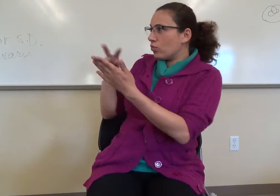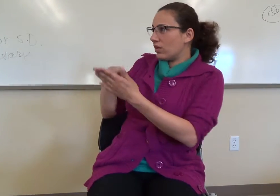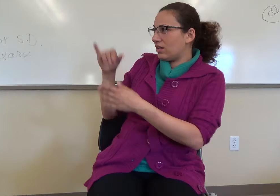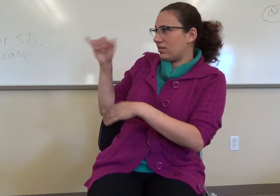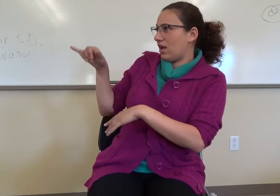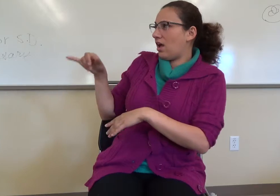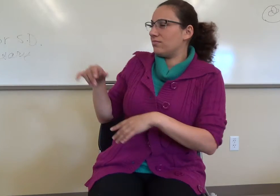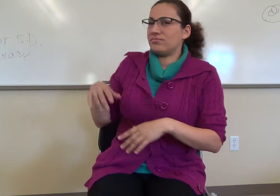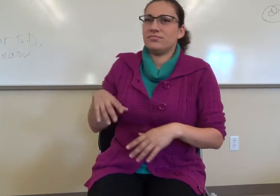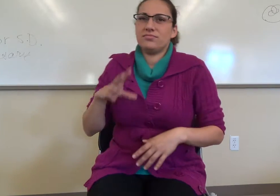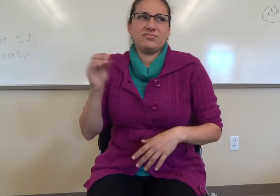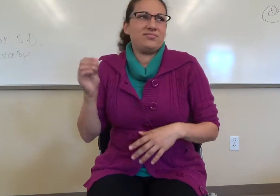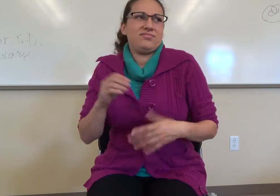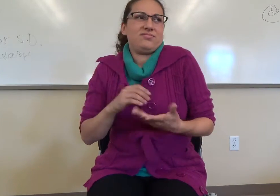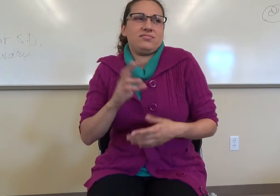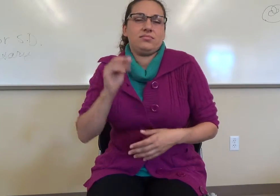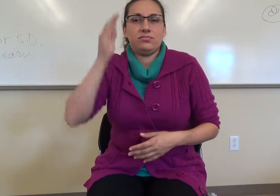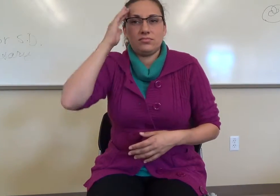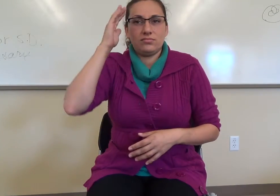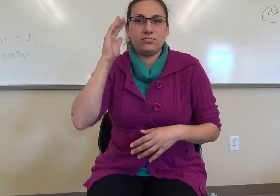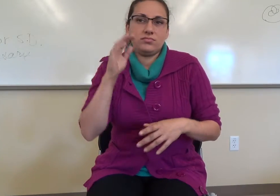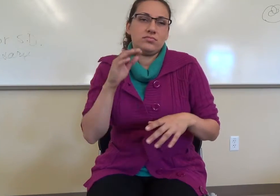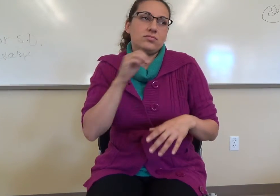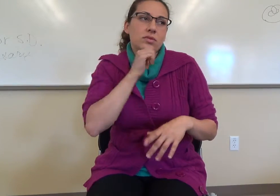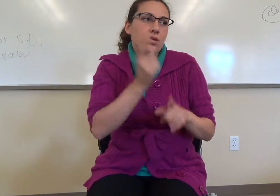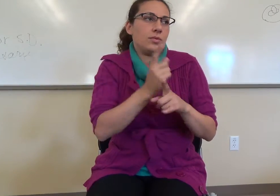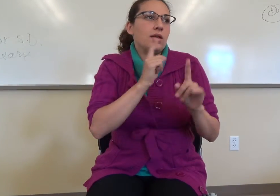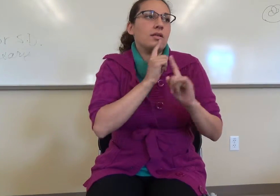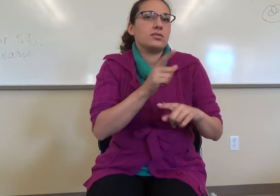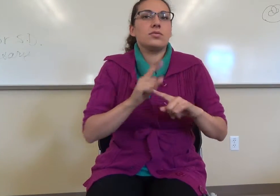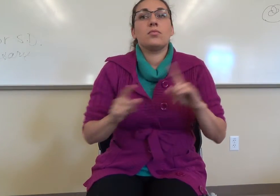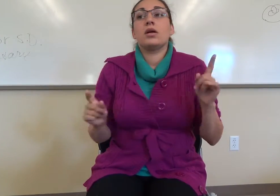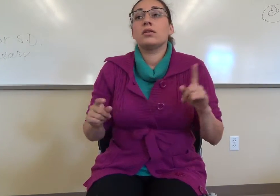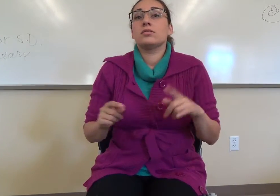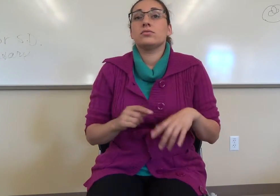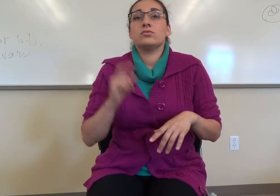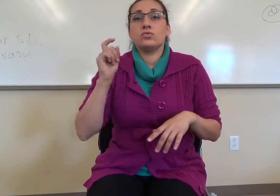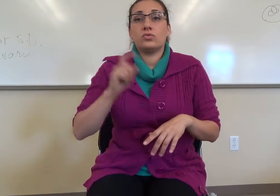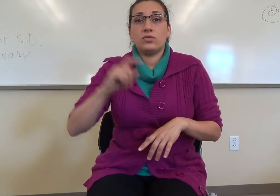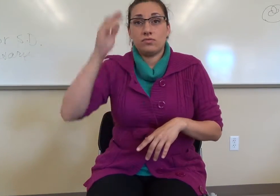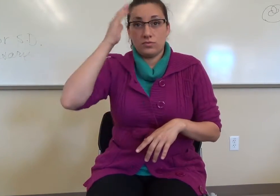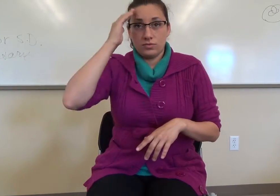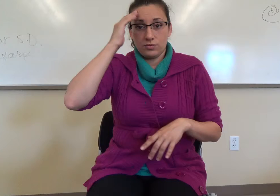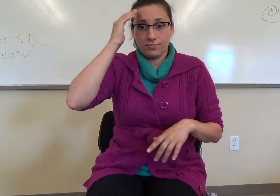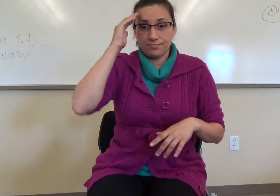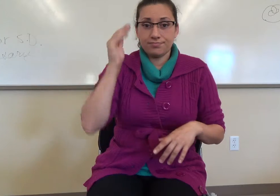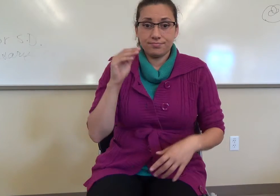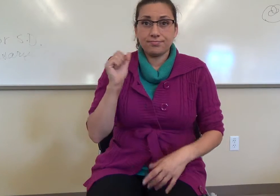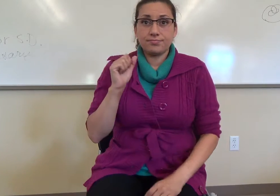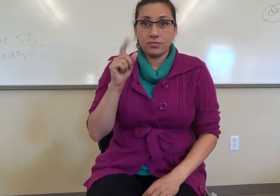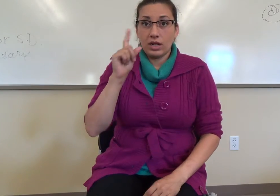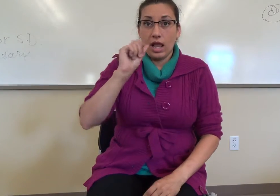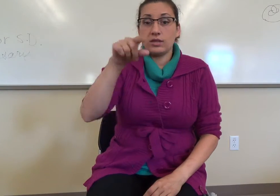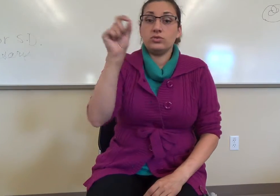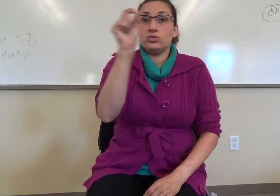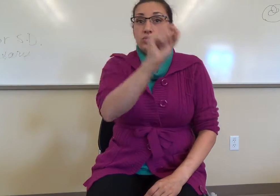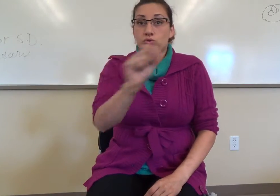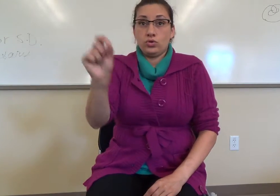well. But, you know, you have to realize that even though you're only being asked to circle letters,